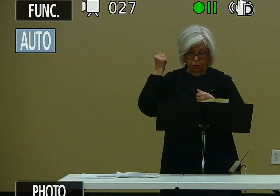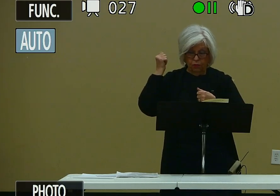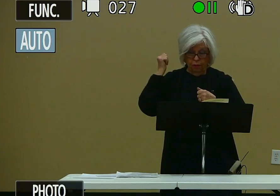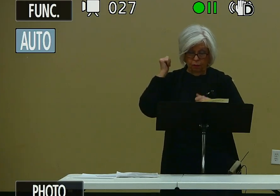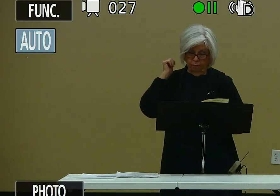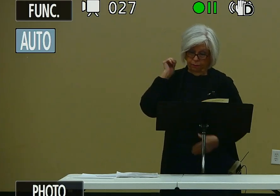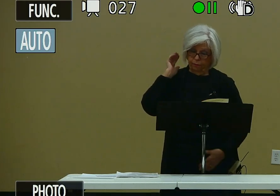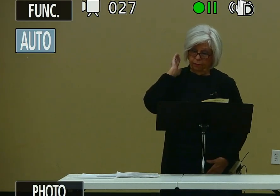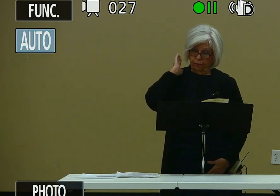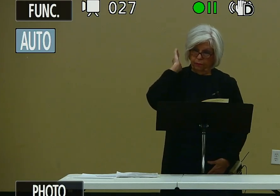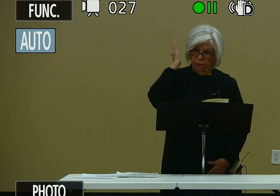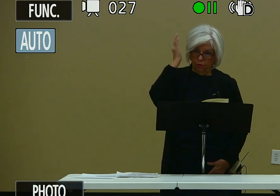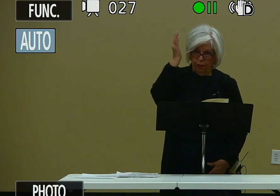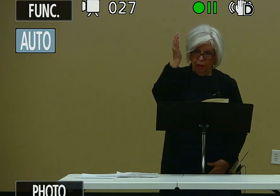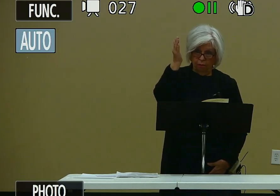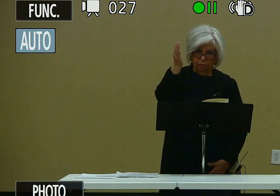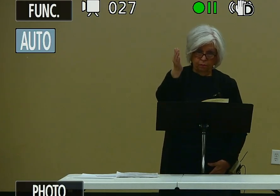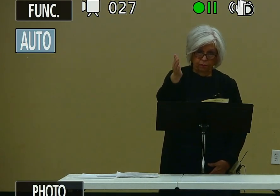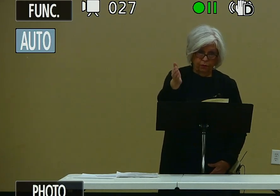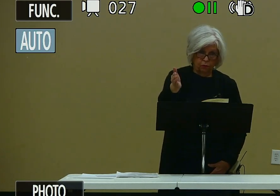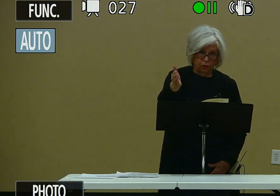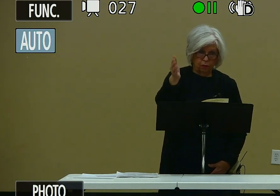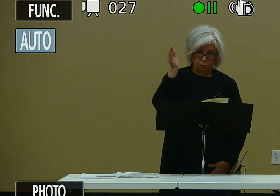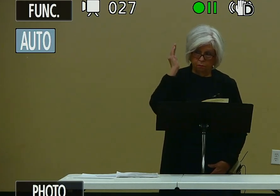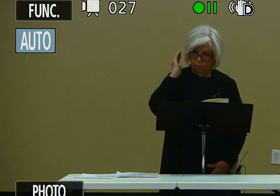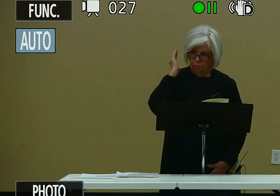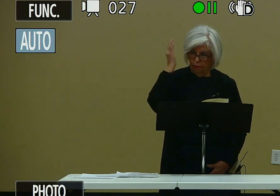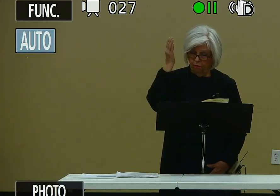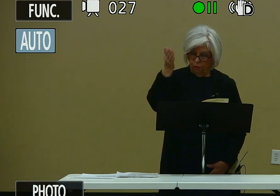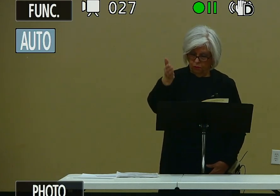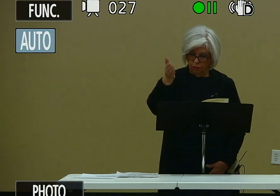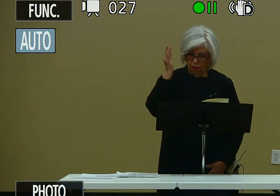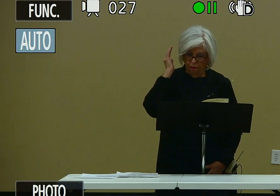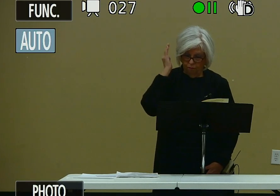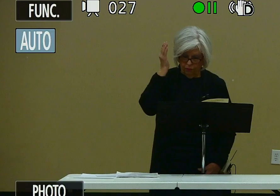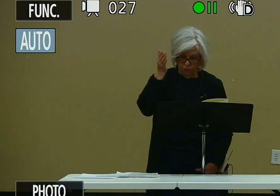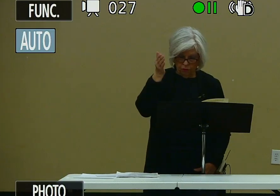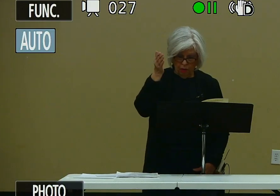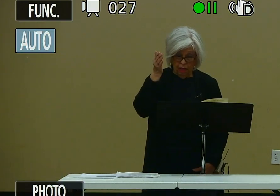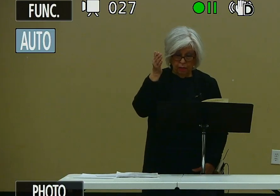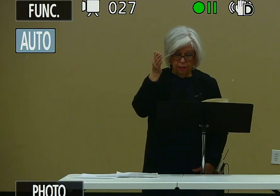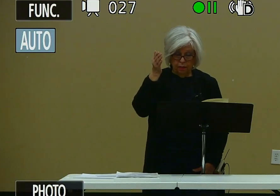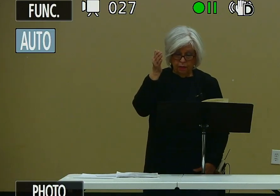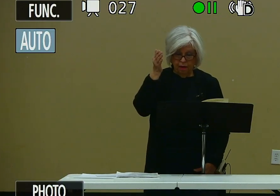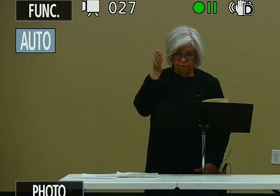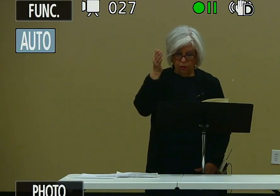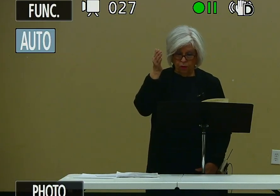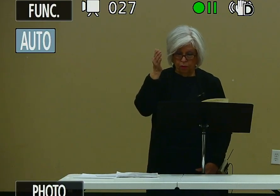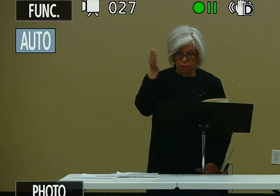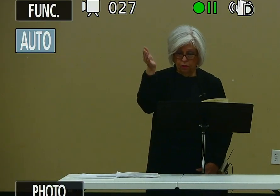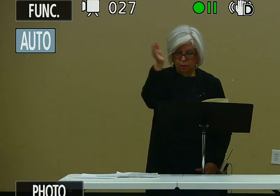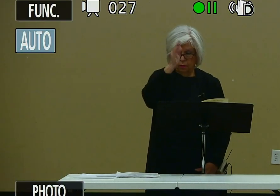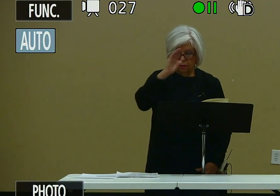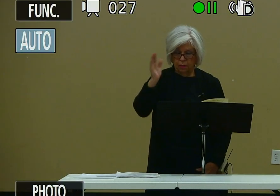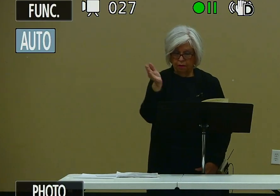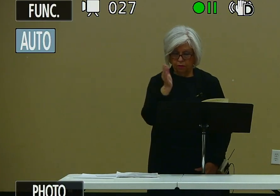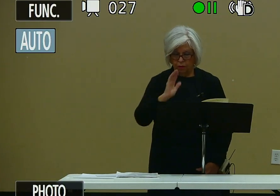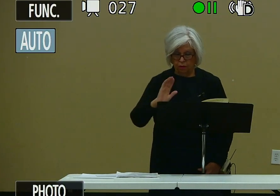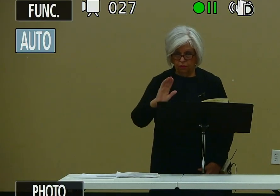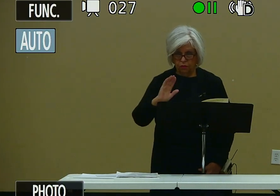Future, straight out. Future, future, future. Never, never. Just wiggle